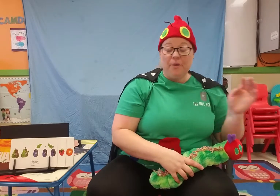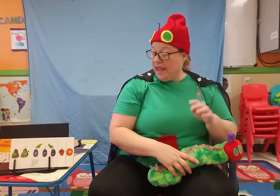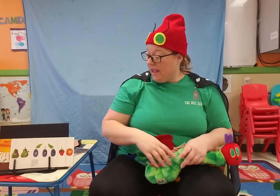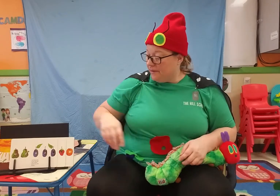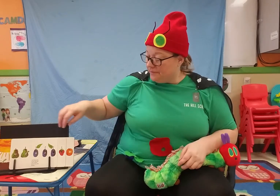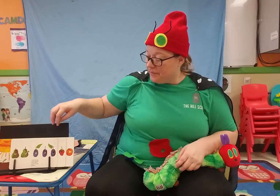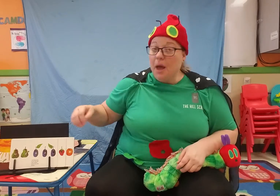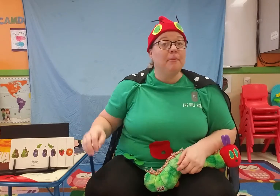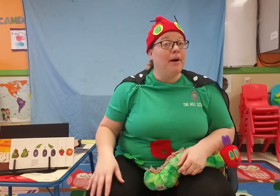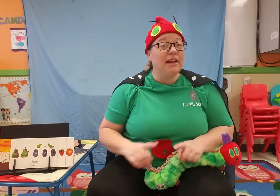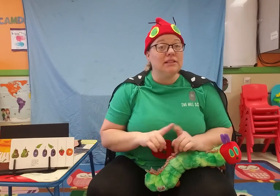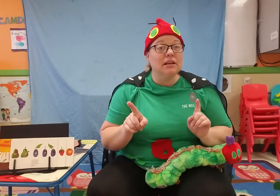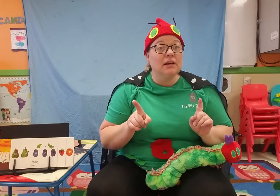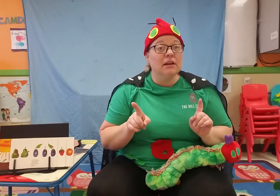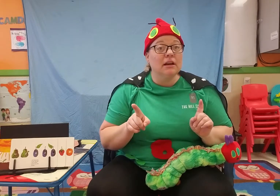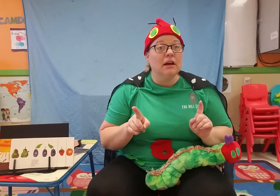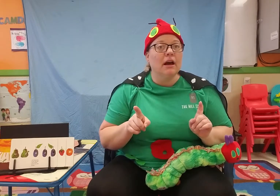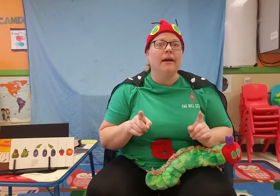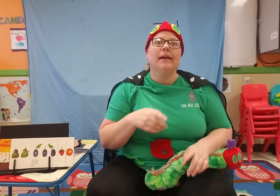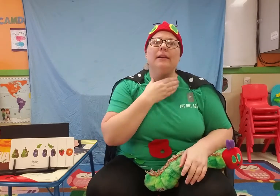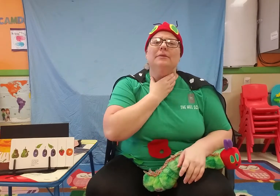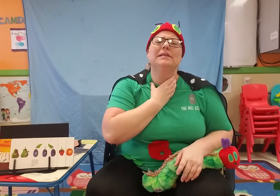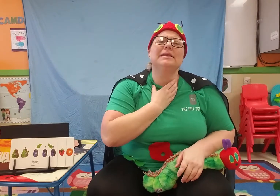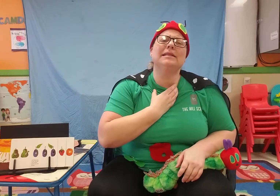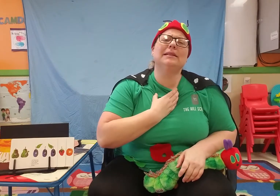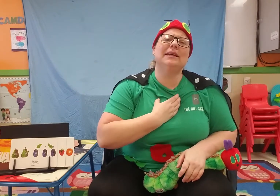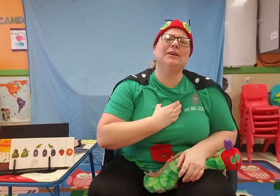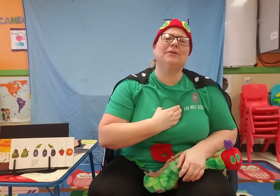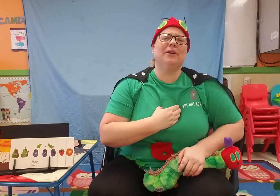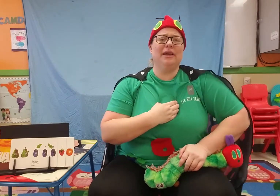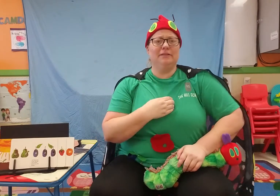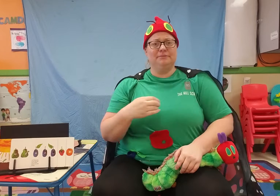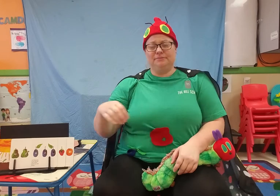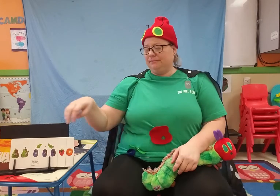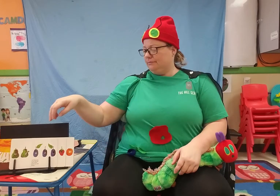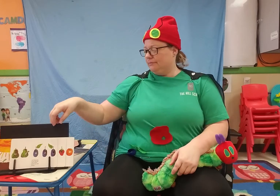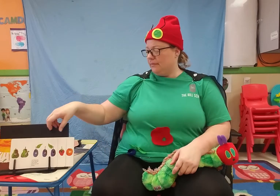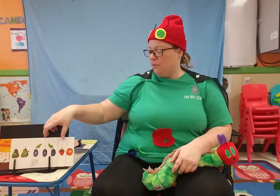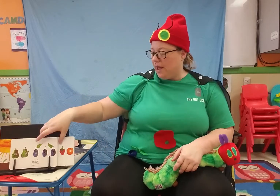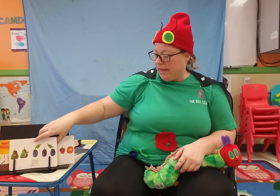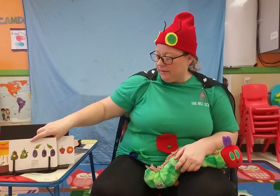Okay, but he was still hungry. Well,